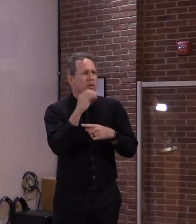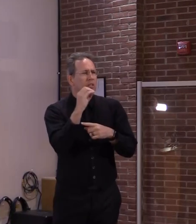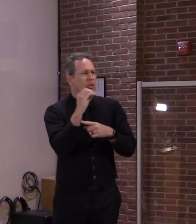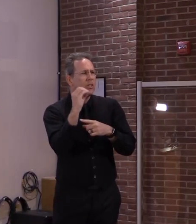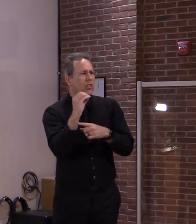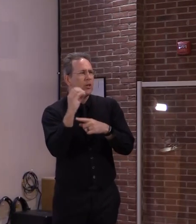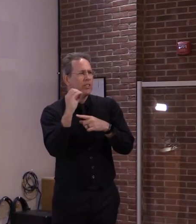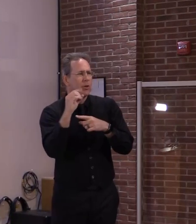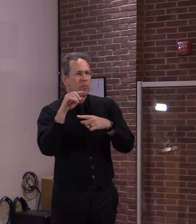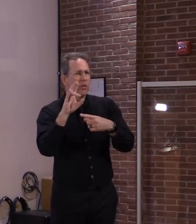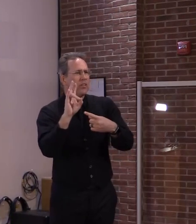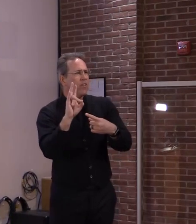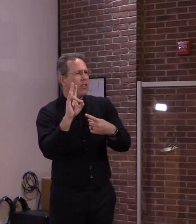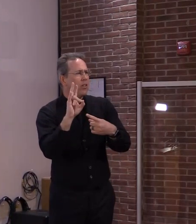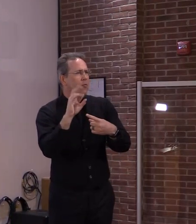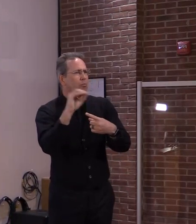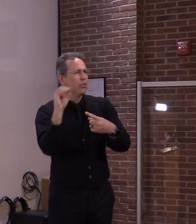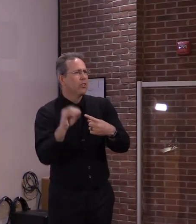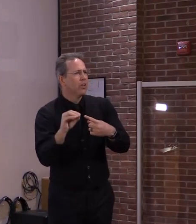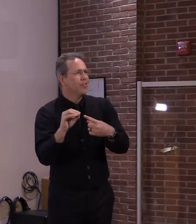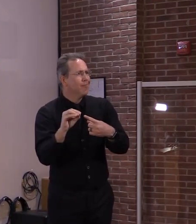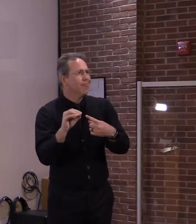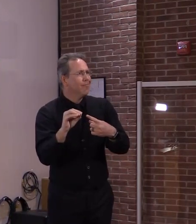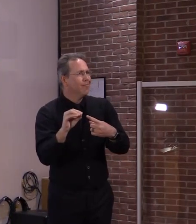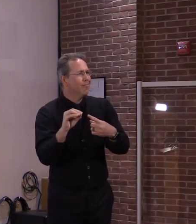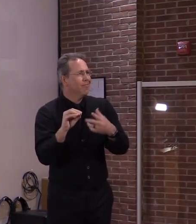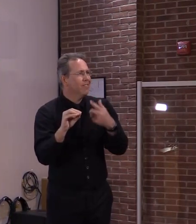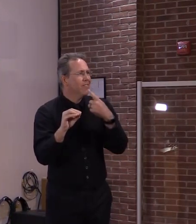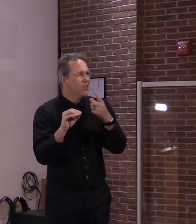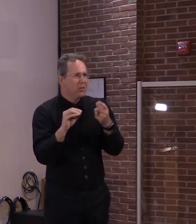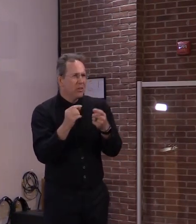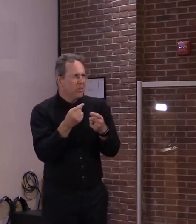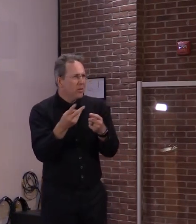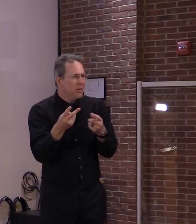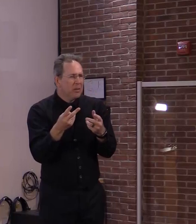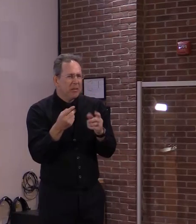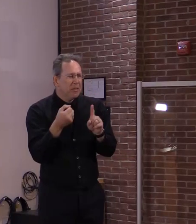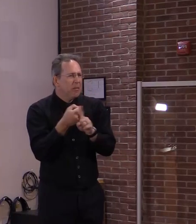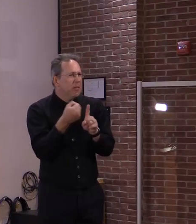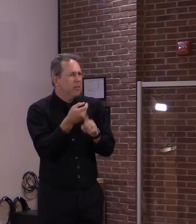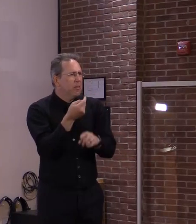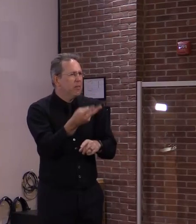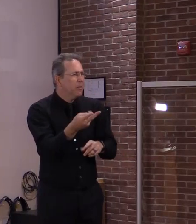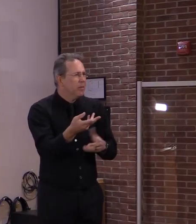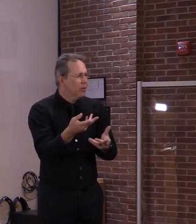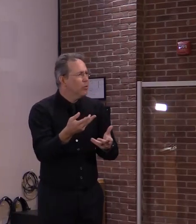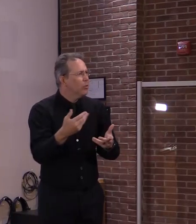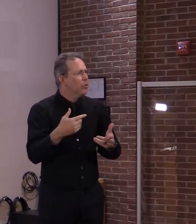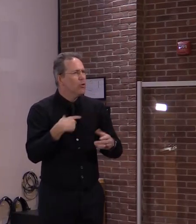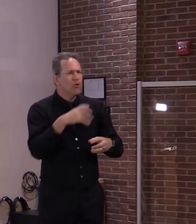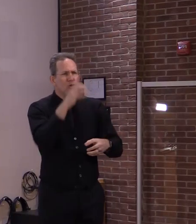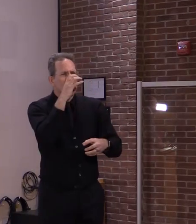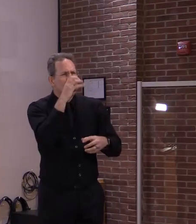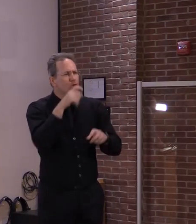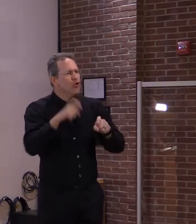see a few cases making a big difference compared to the national picture.